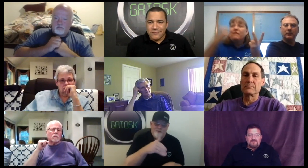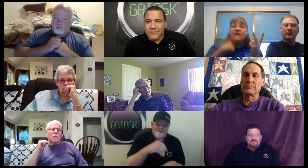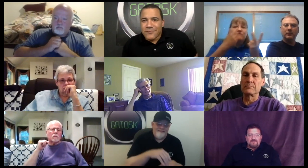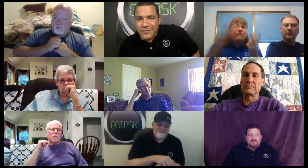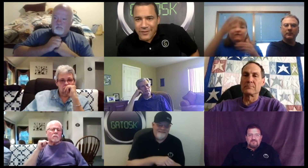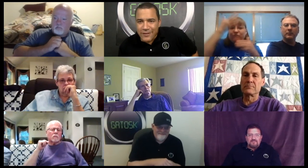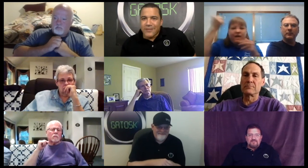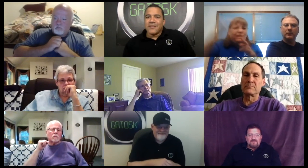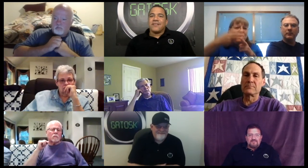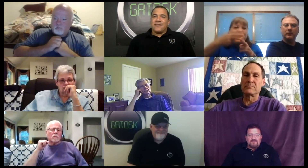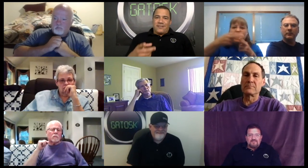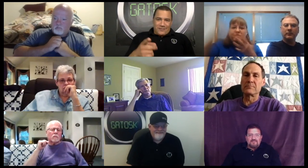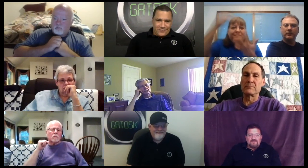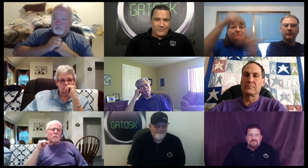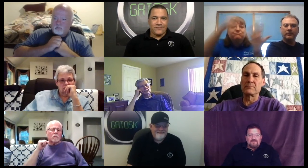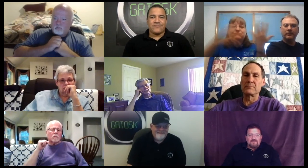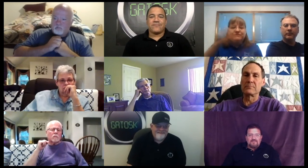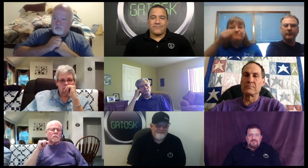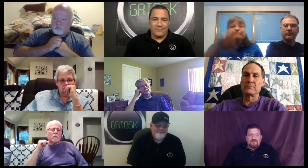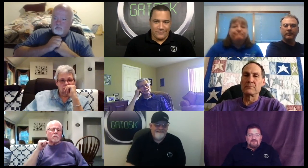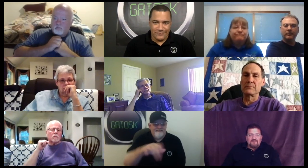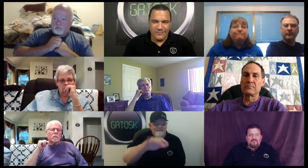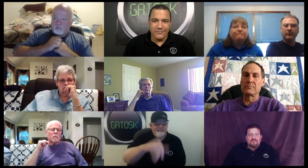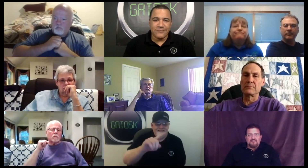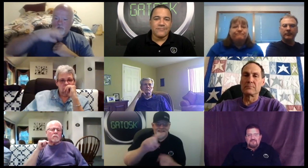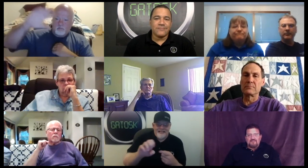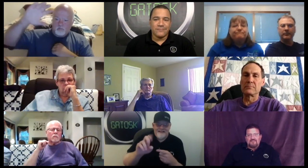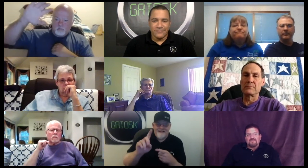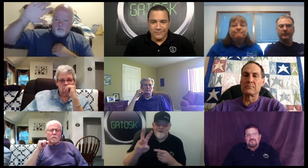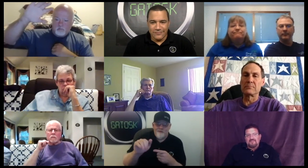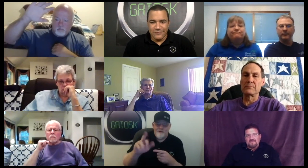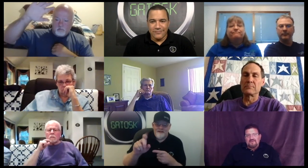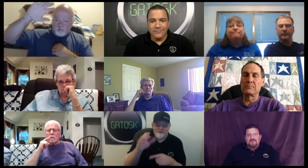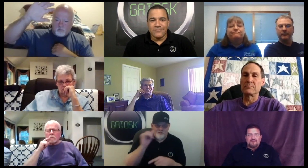EdWorks. And there was another, I forget the name of it. There's been several other ones that I've done that I've had to take a test.